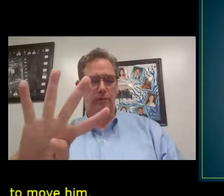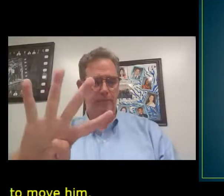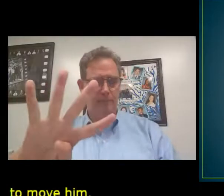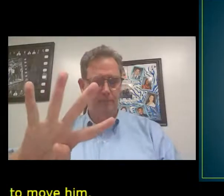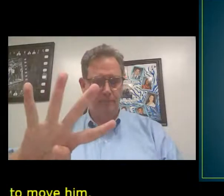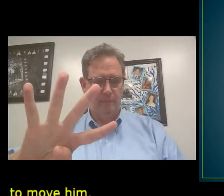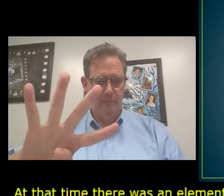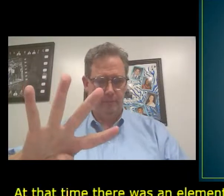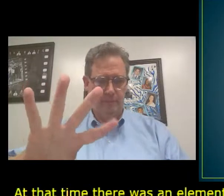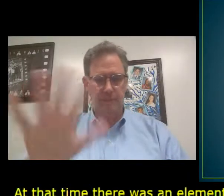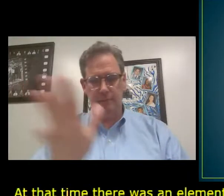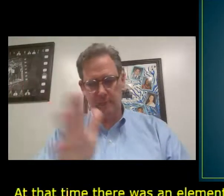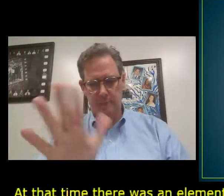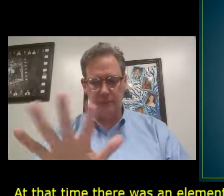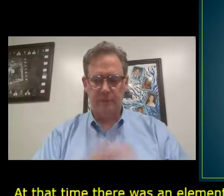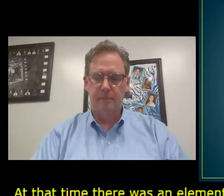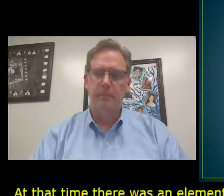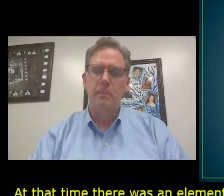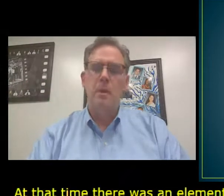3 or